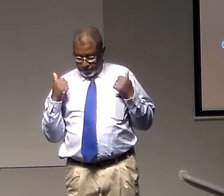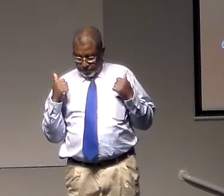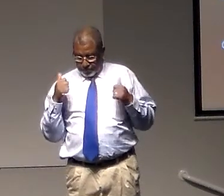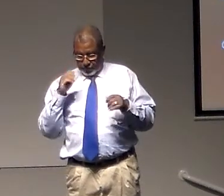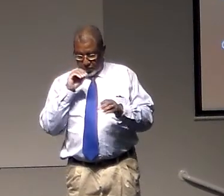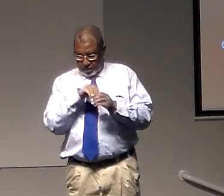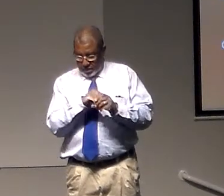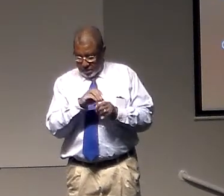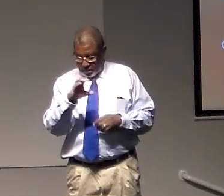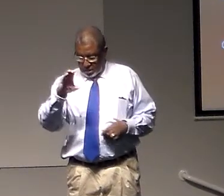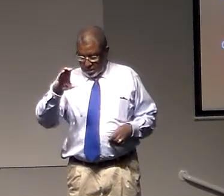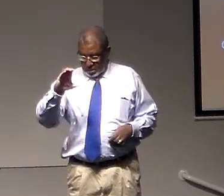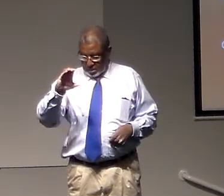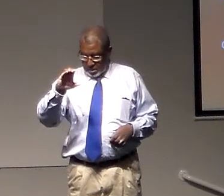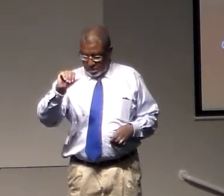Canaan.